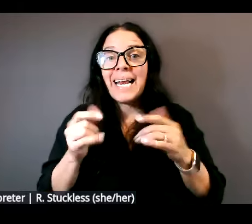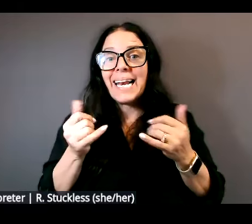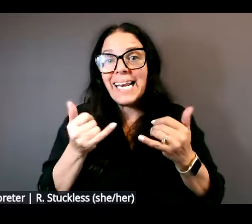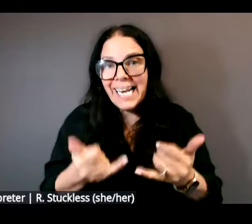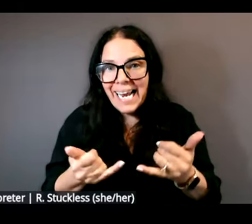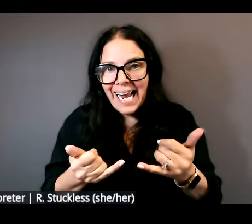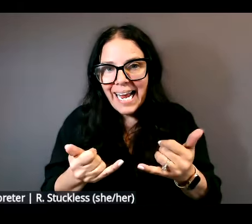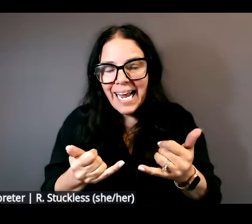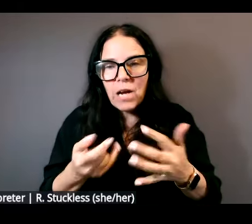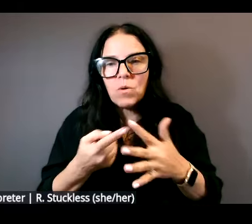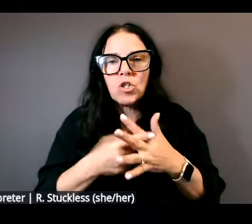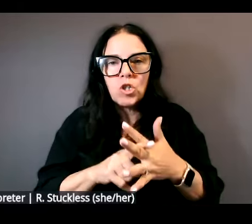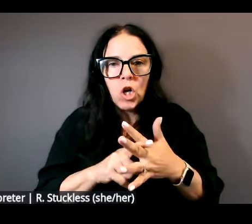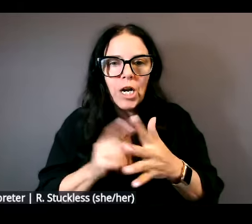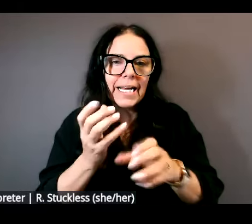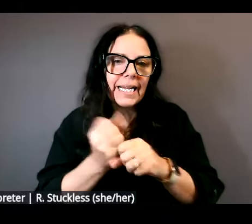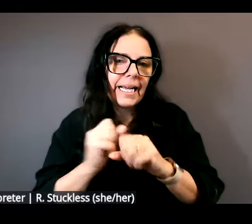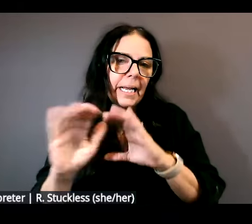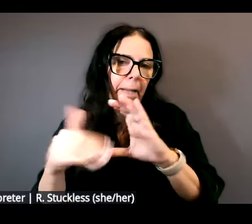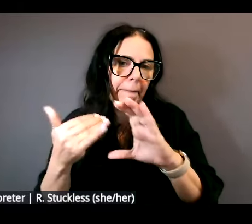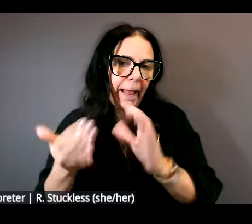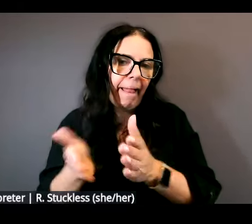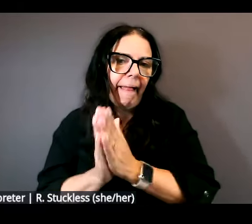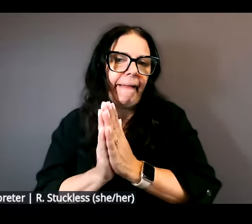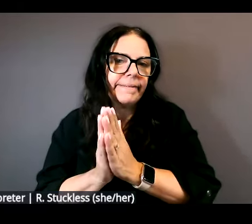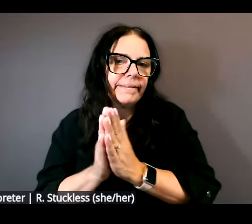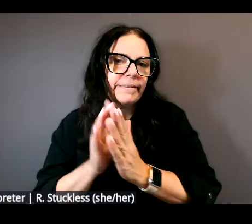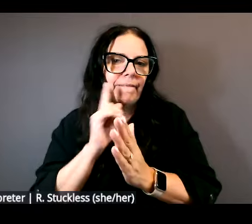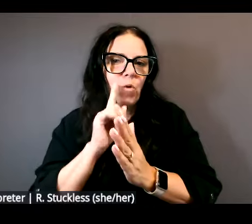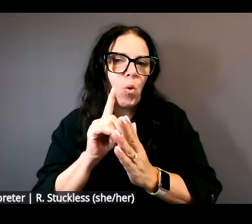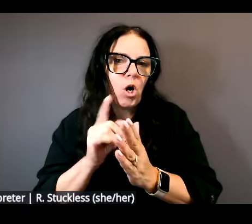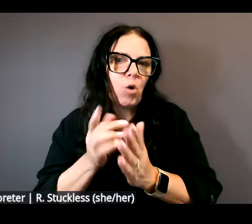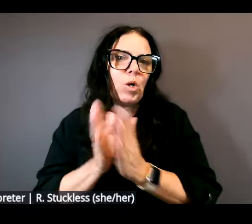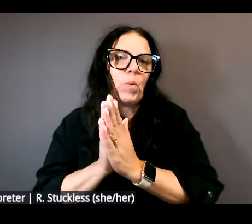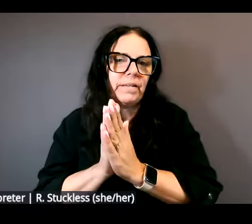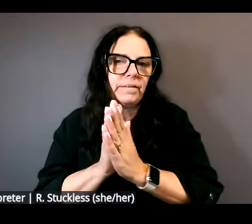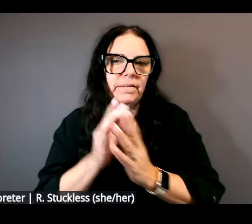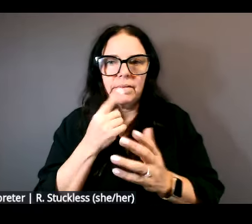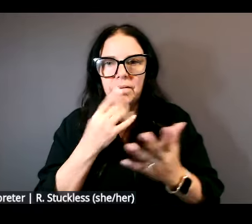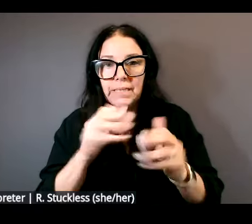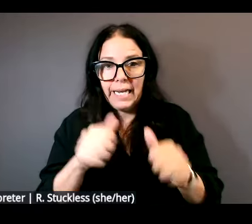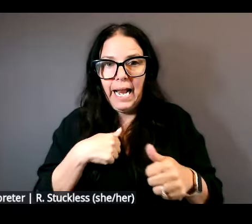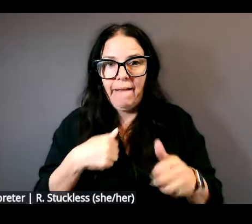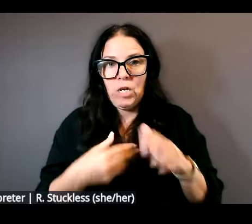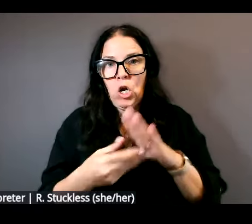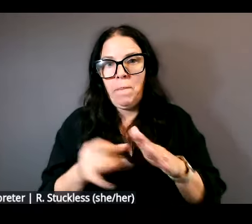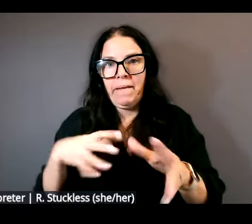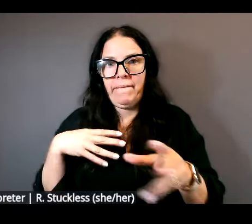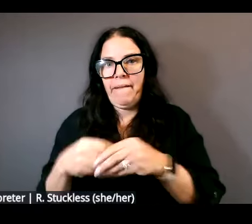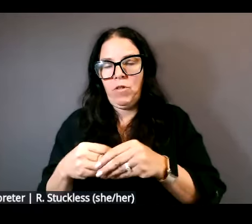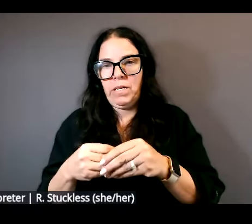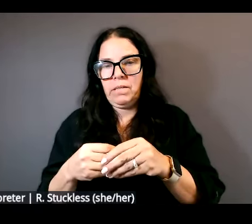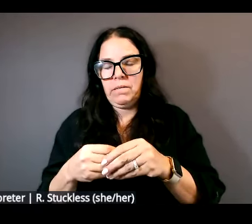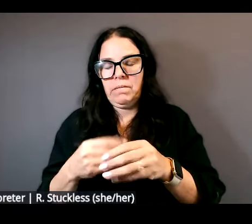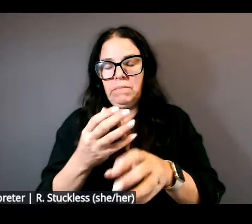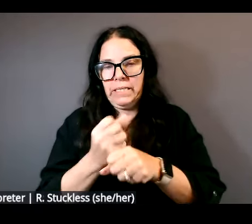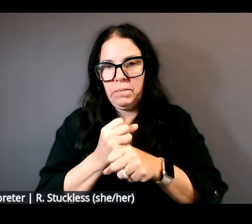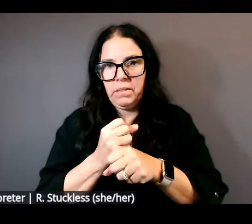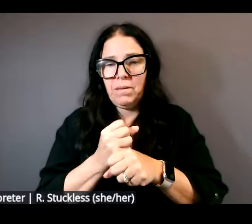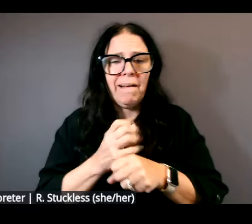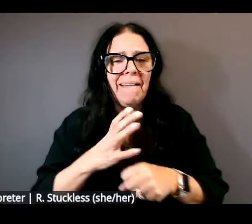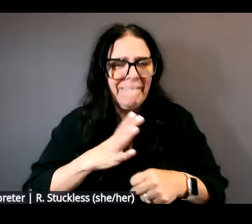to get a number of people email us and ask us for requests. Ask us in a request to say, well, can I have a copy of everything that was submitted, which is also fine.